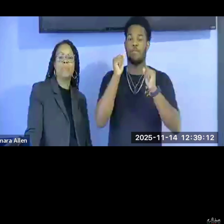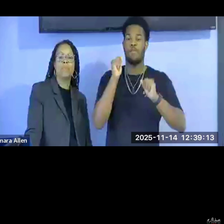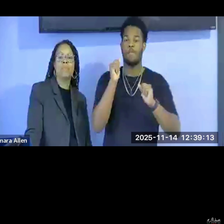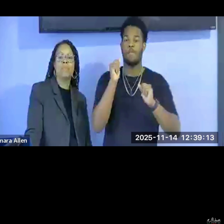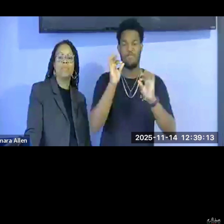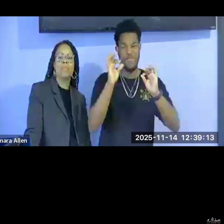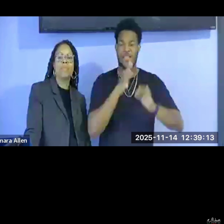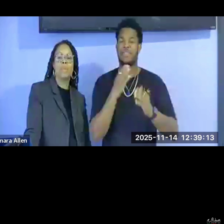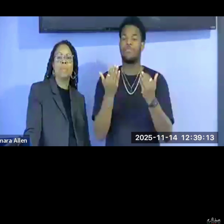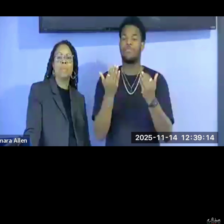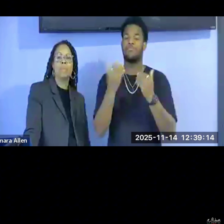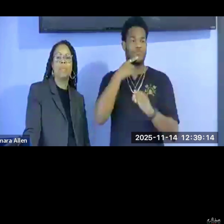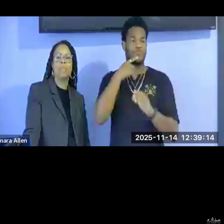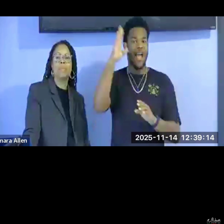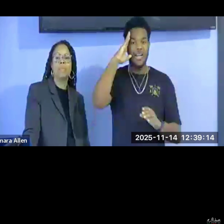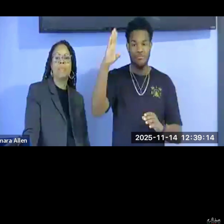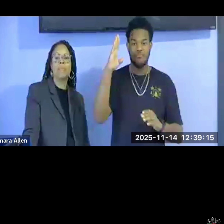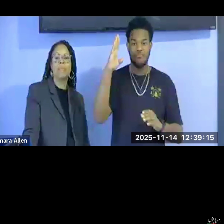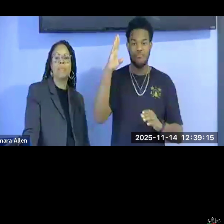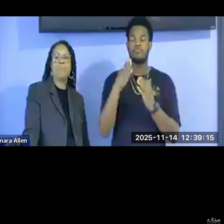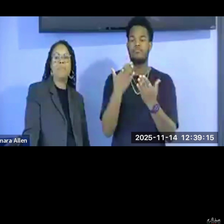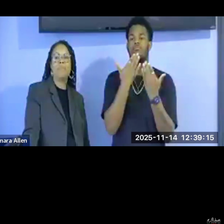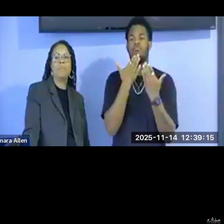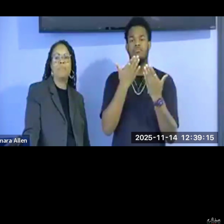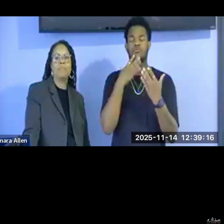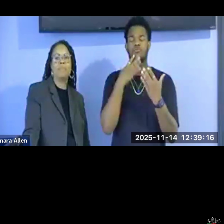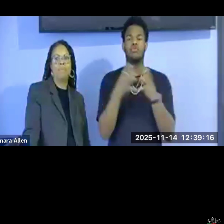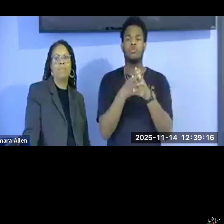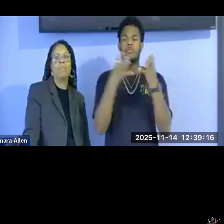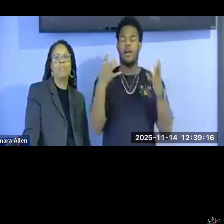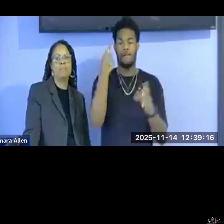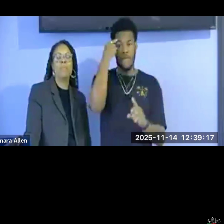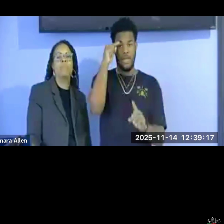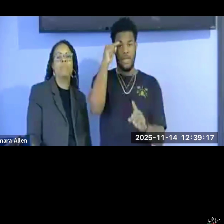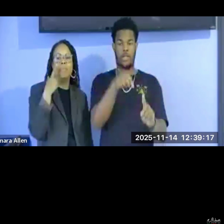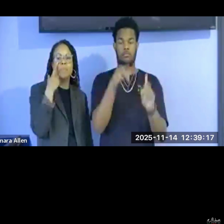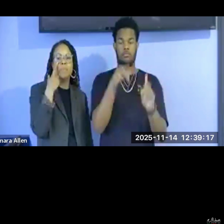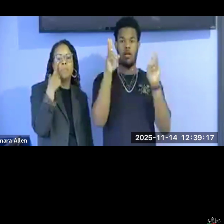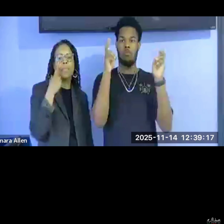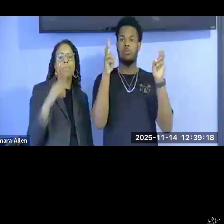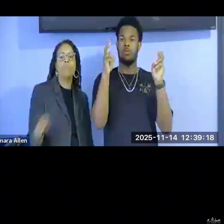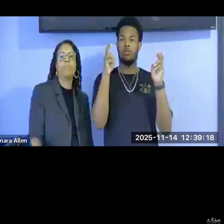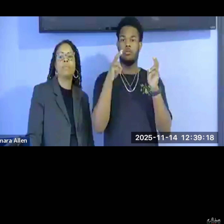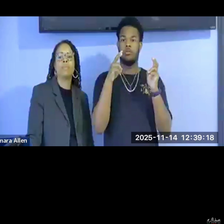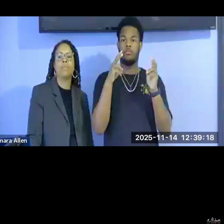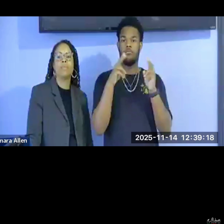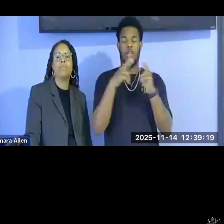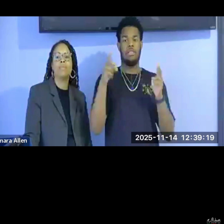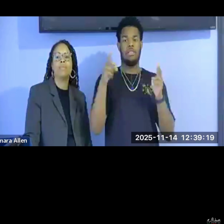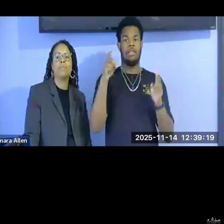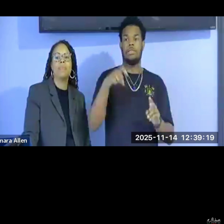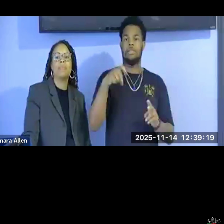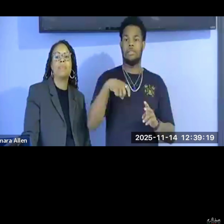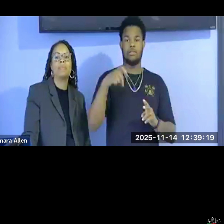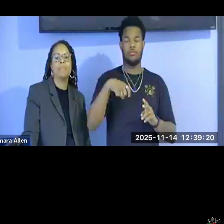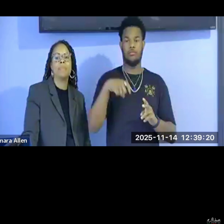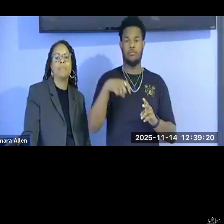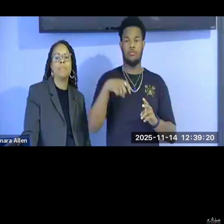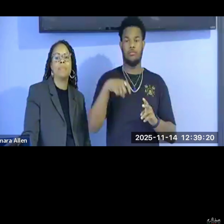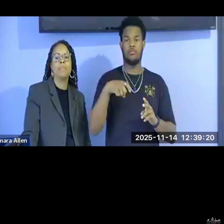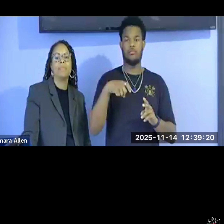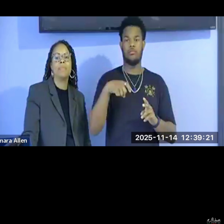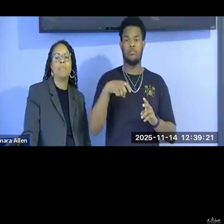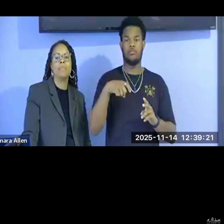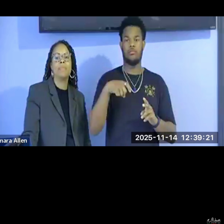Oh, from Dr. Pardon Singh. Hello, thank you so much for your presentation. This topic is